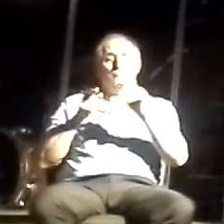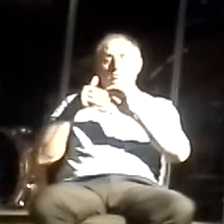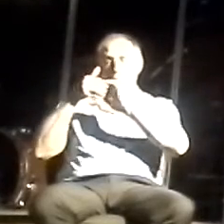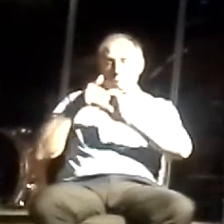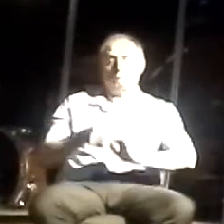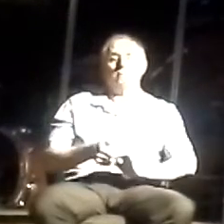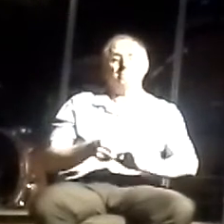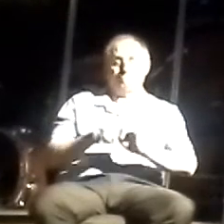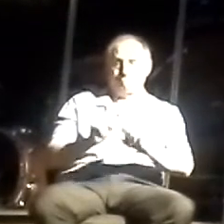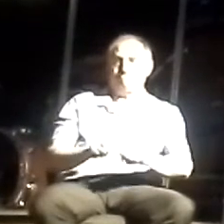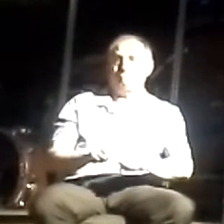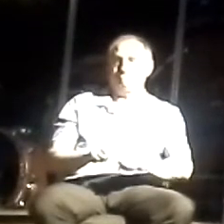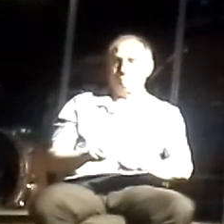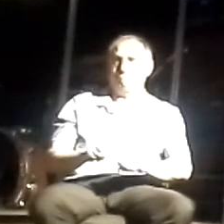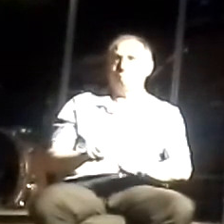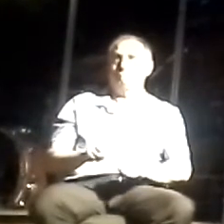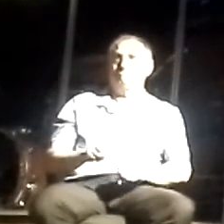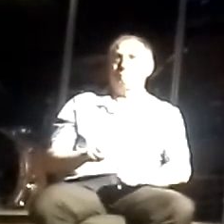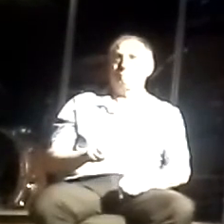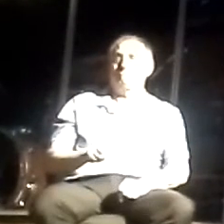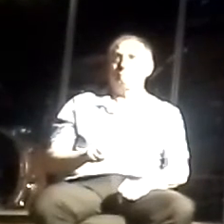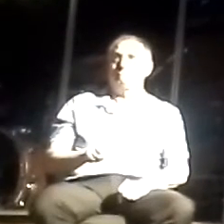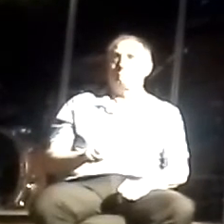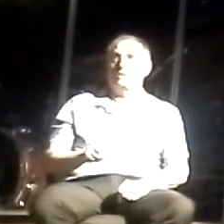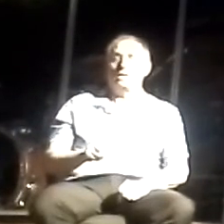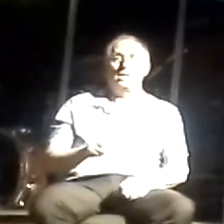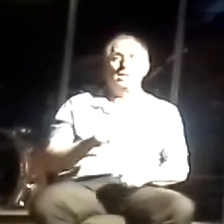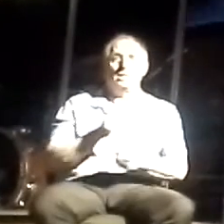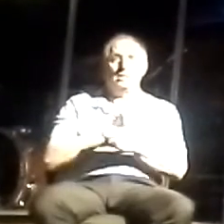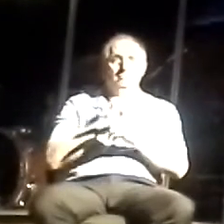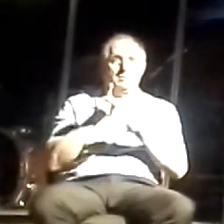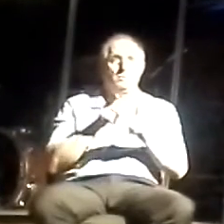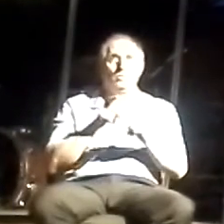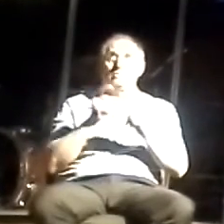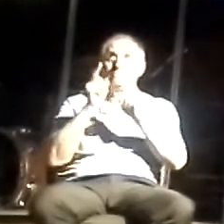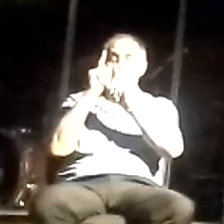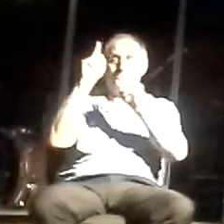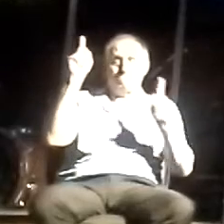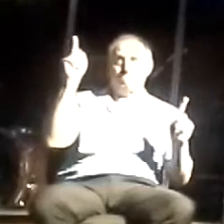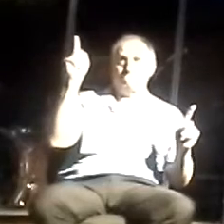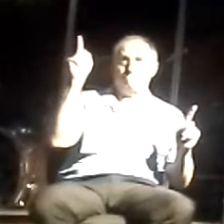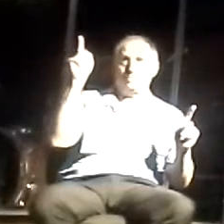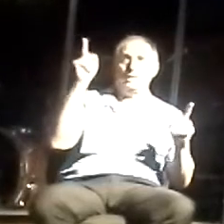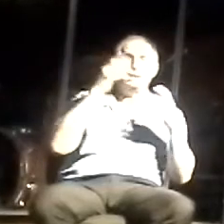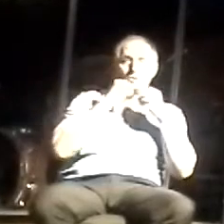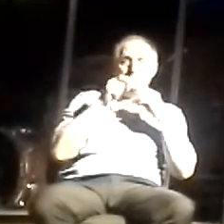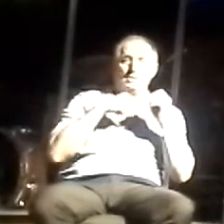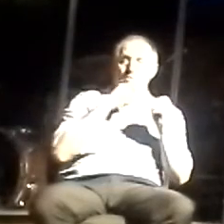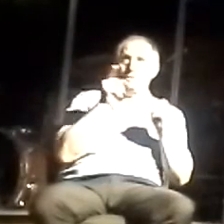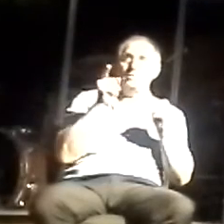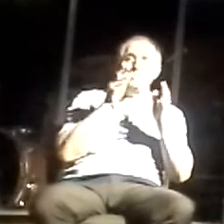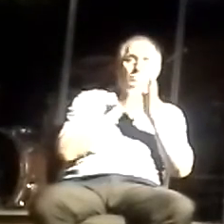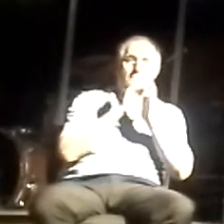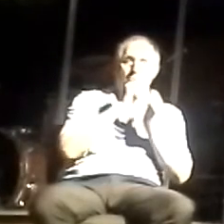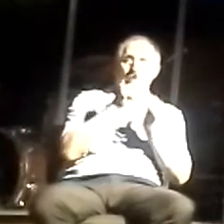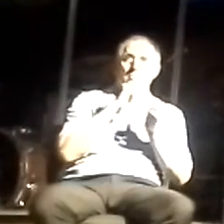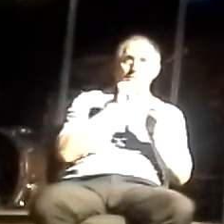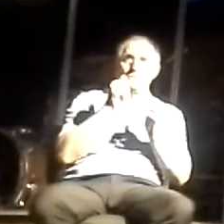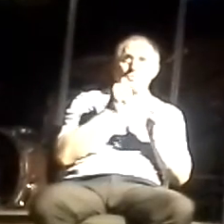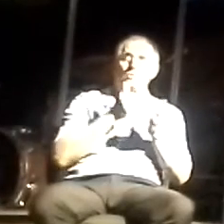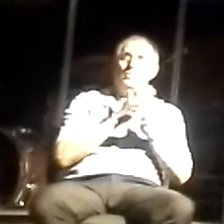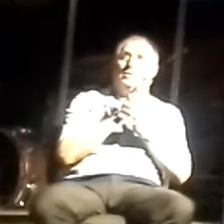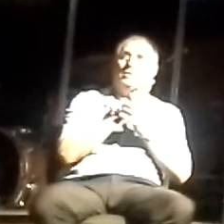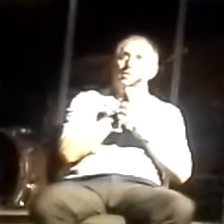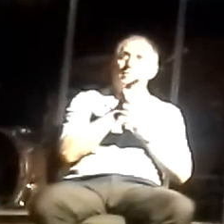down. You see, love people who are far from God. Care about them. Pray for them, but don't let